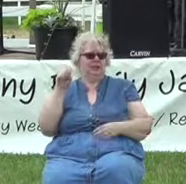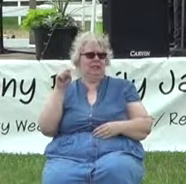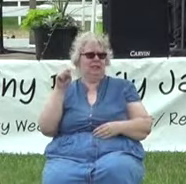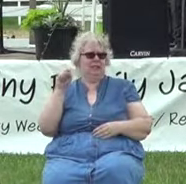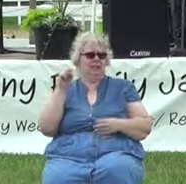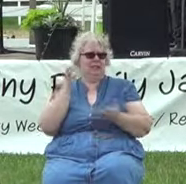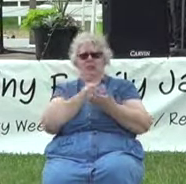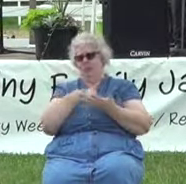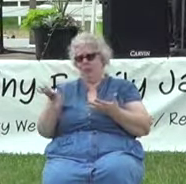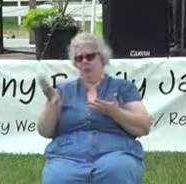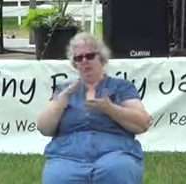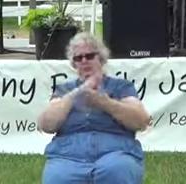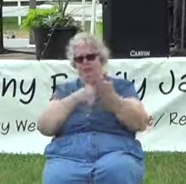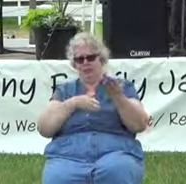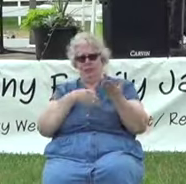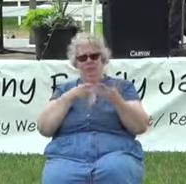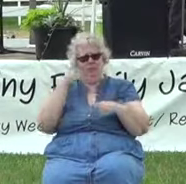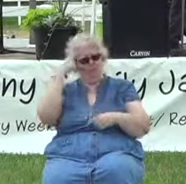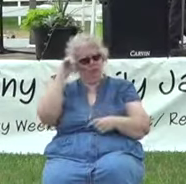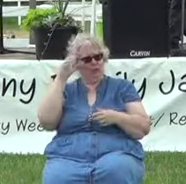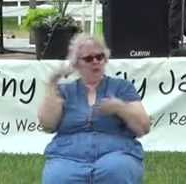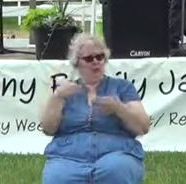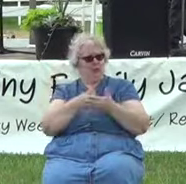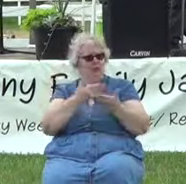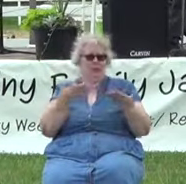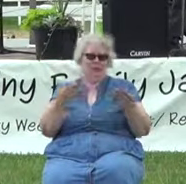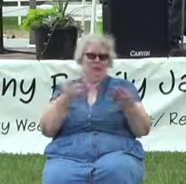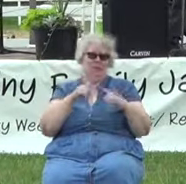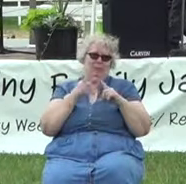But I don't think that's right. I just think I'm getting old.